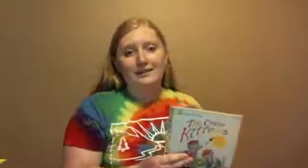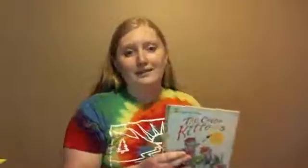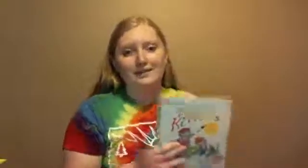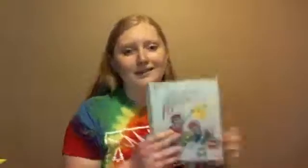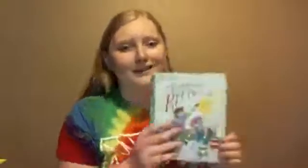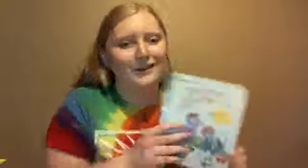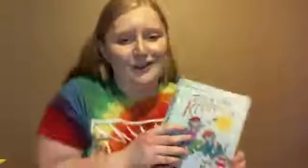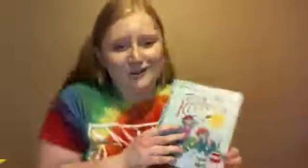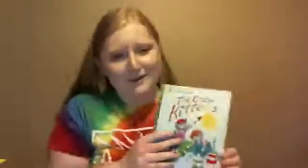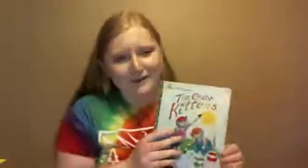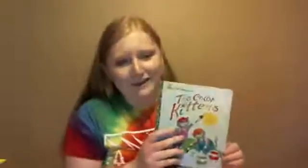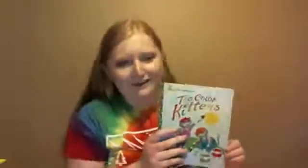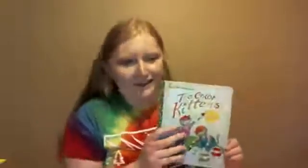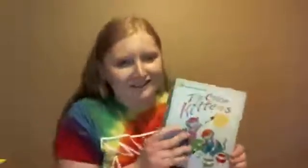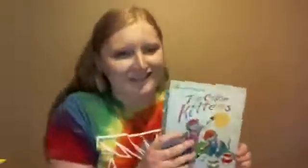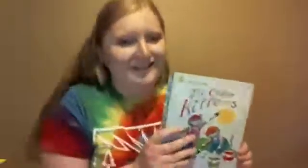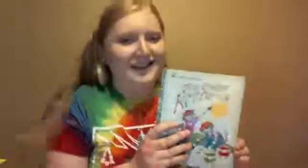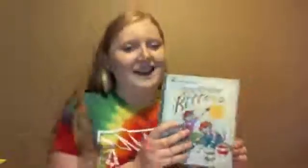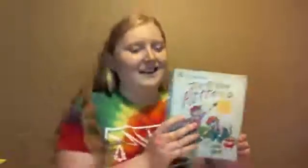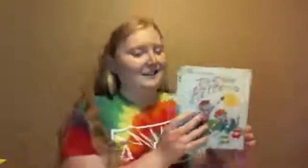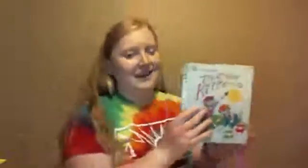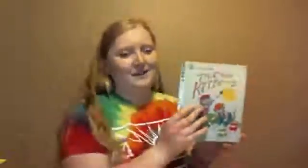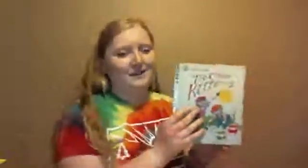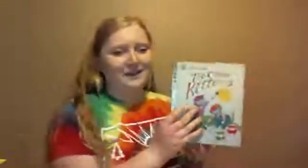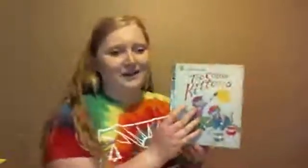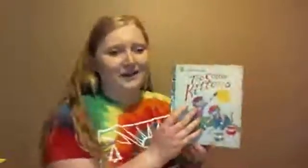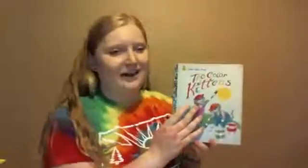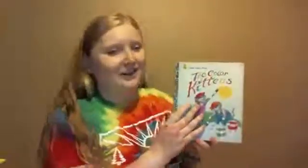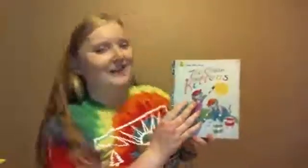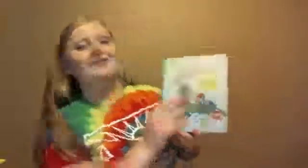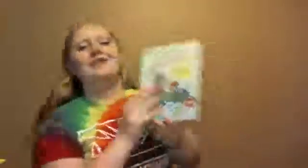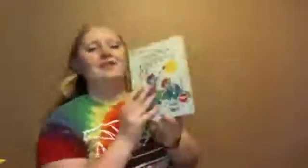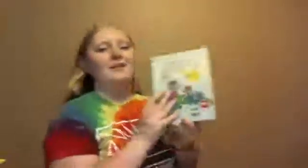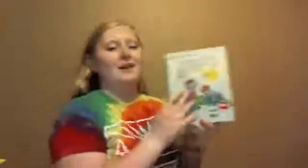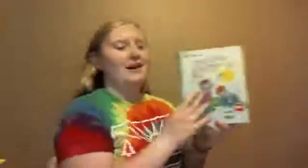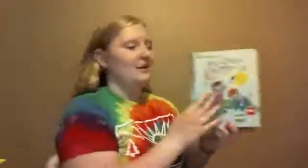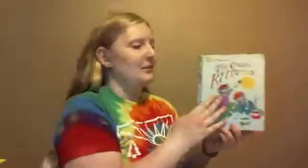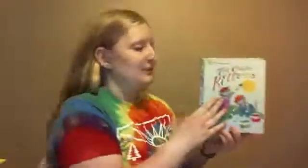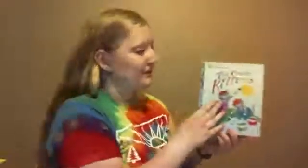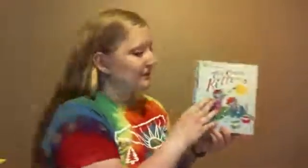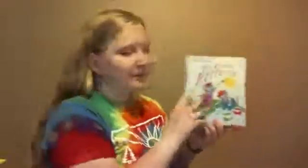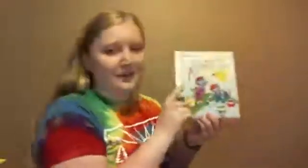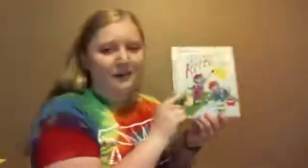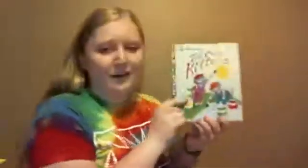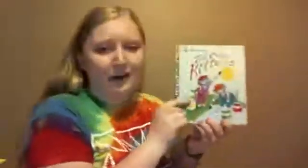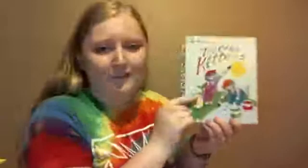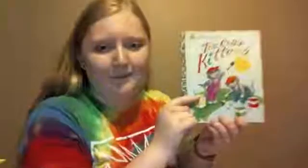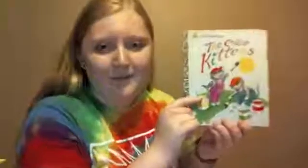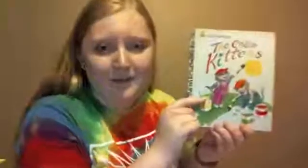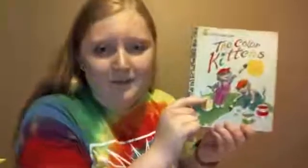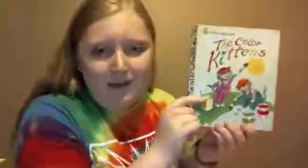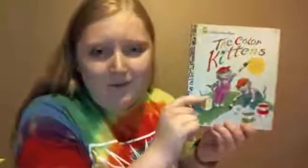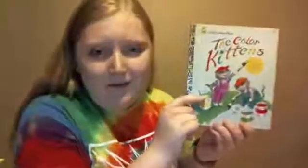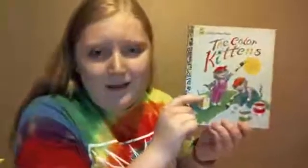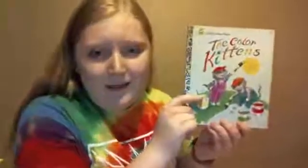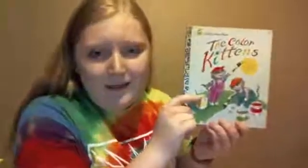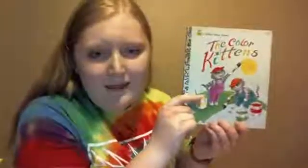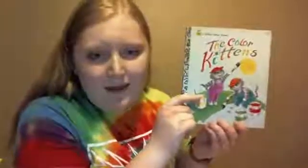pets, which should be really fun. I love animals, so I love teaching about animals. Okay, so The